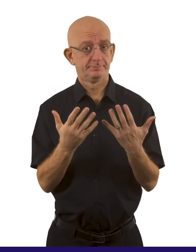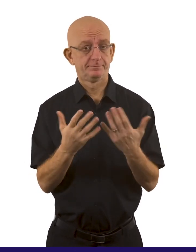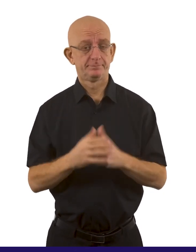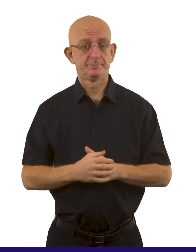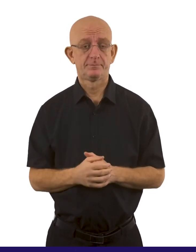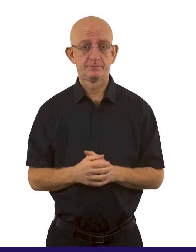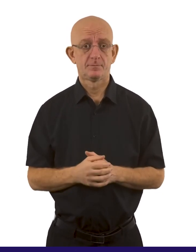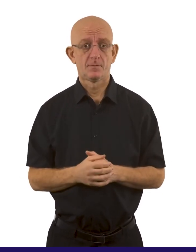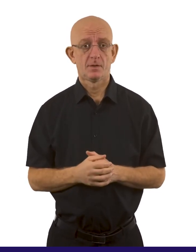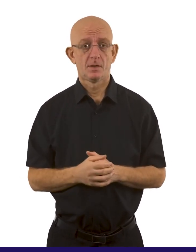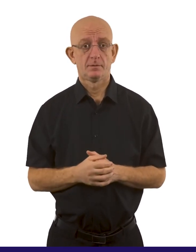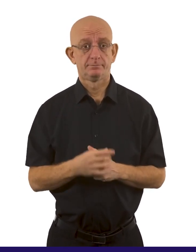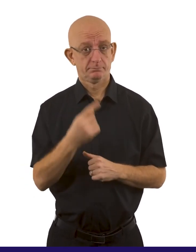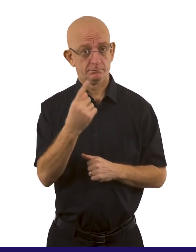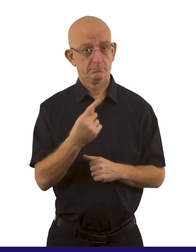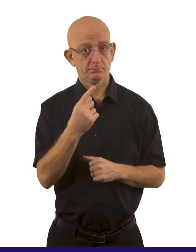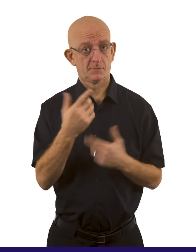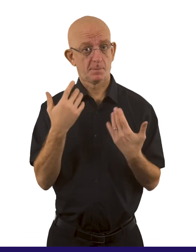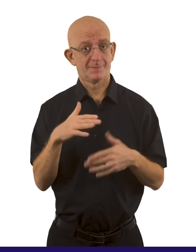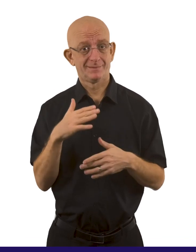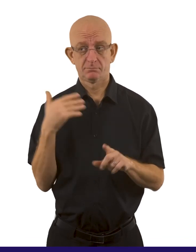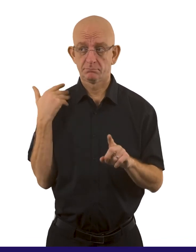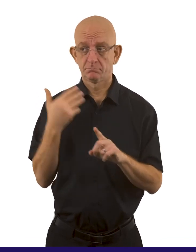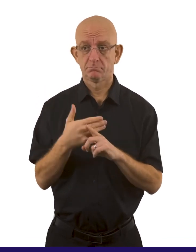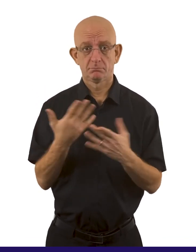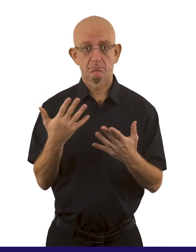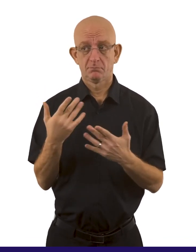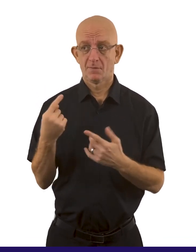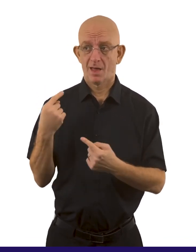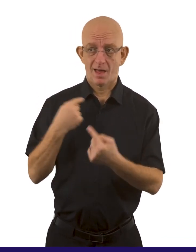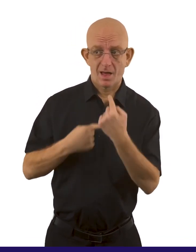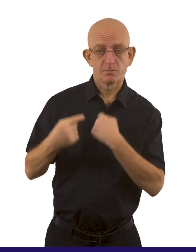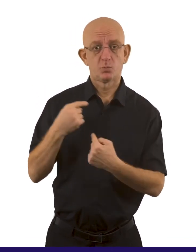Have you ever experienced abuse or bullying online because of your disability?